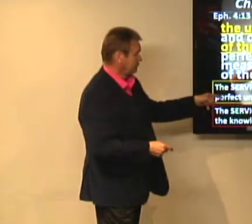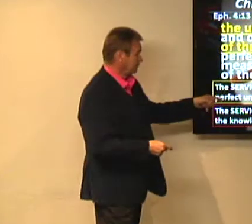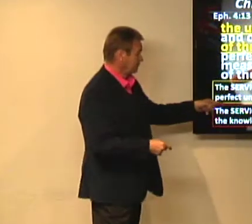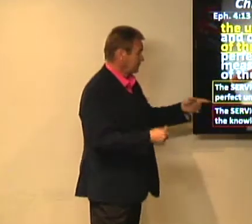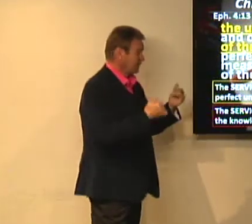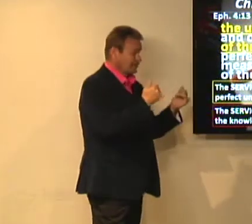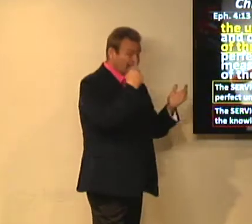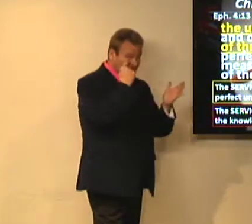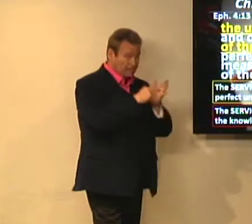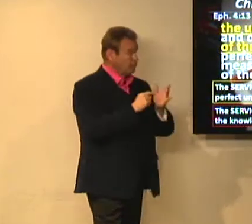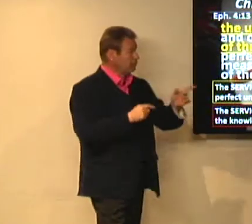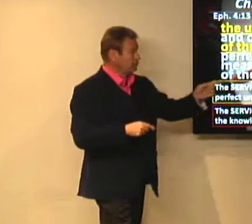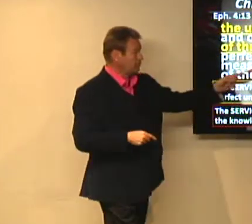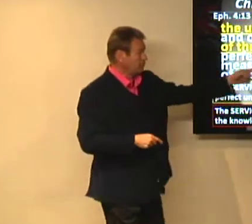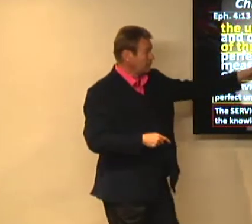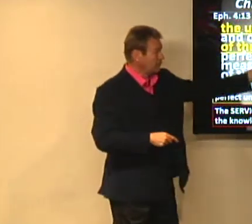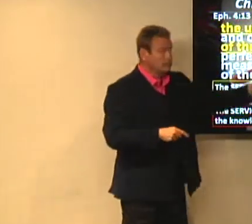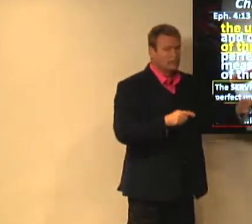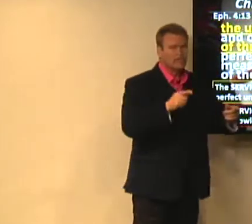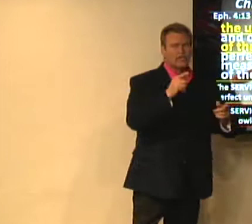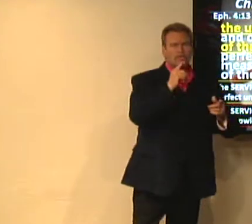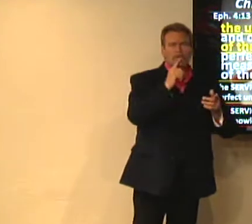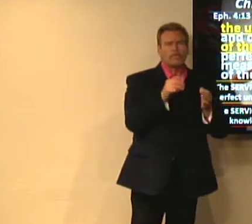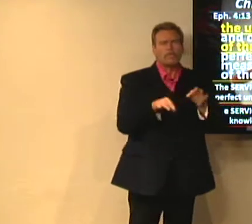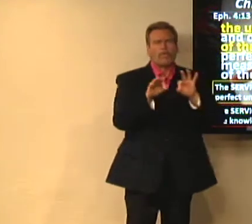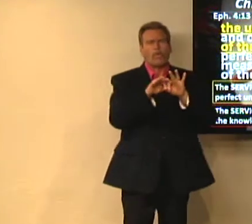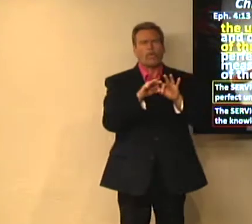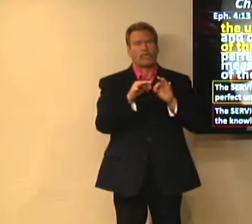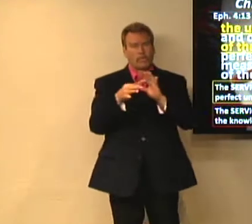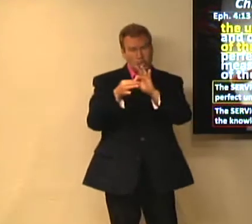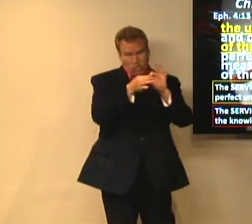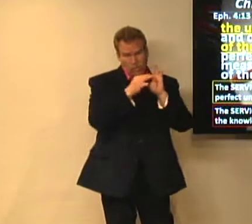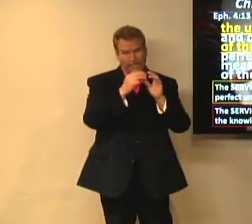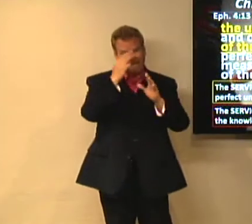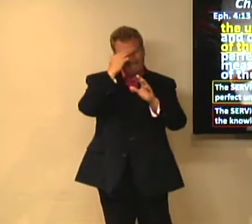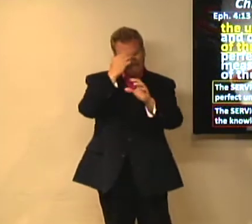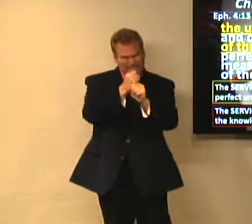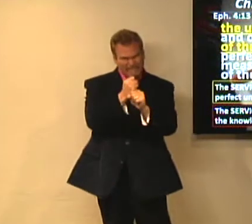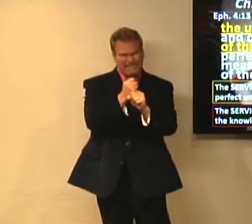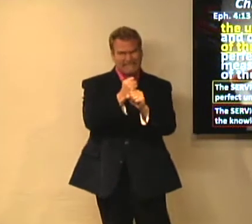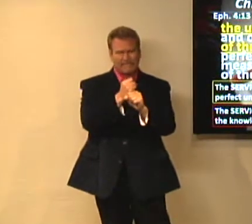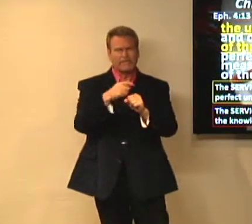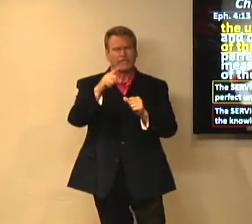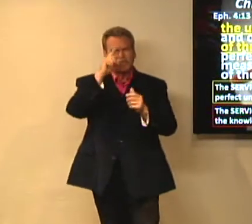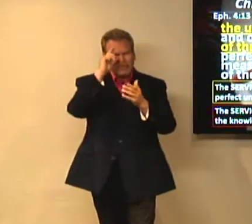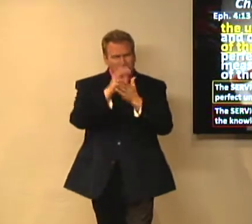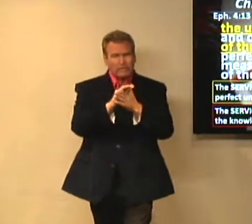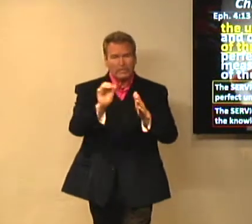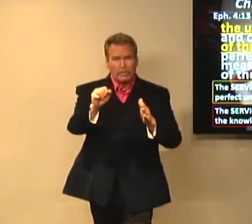So when we look at these message verses that are in the boxes, and we see the importance of unity of the